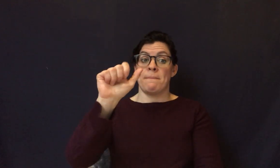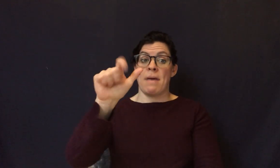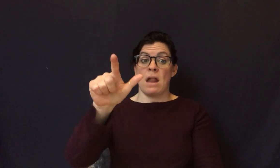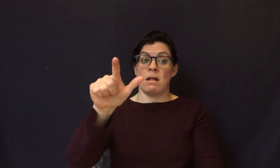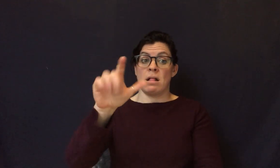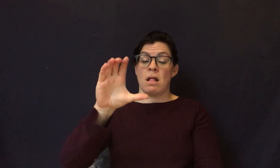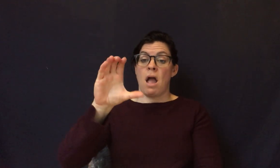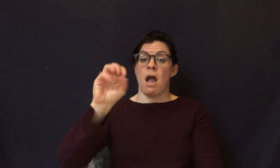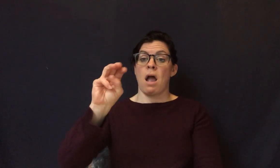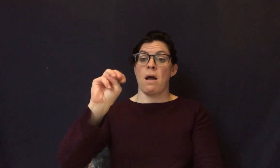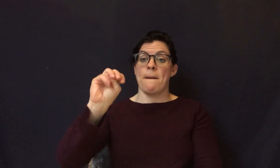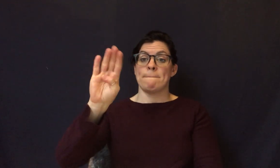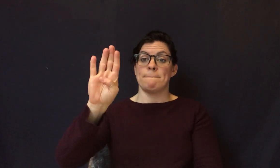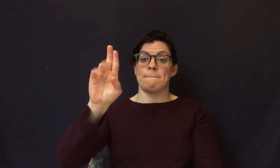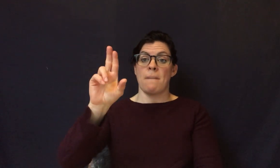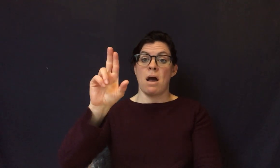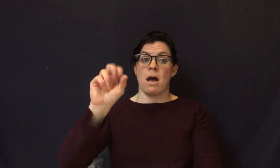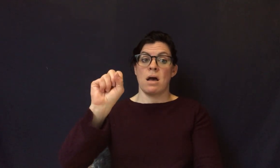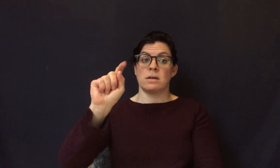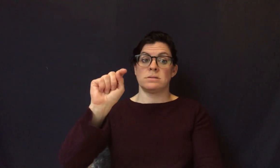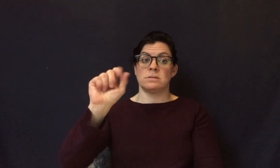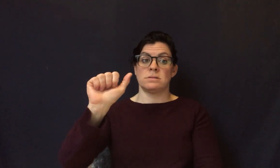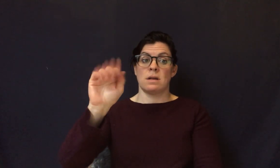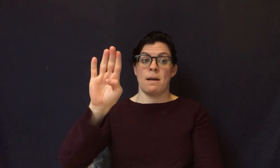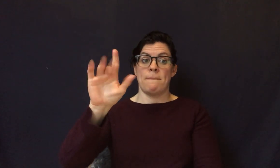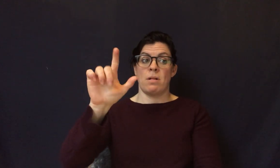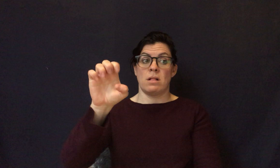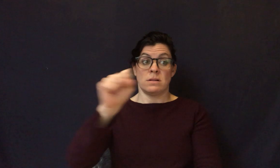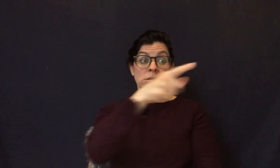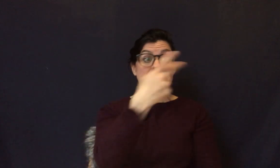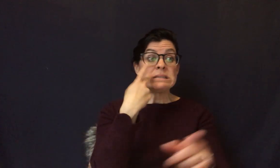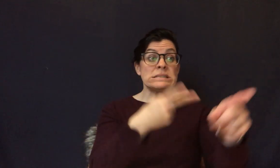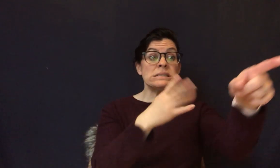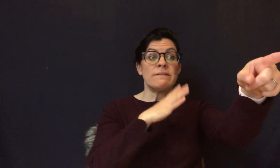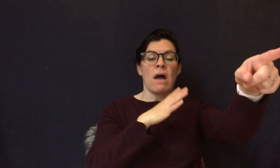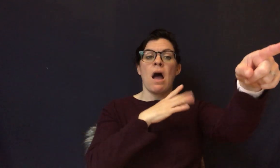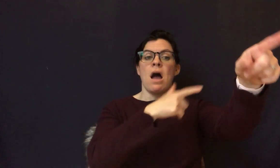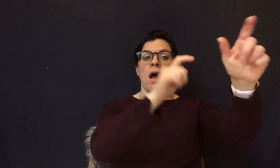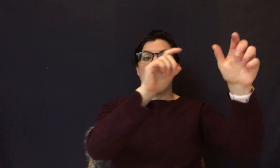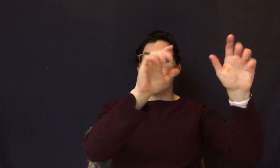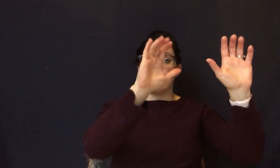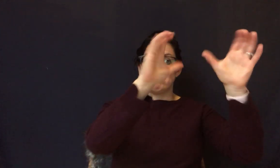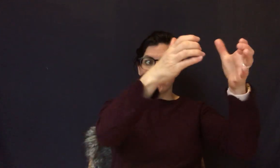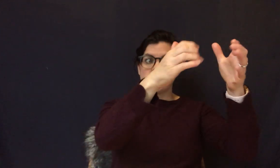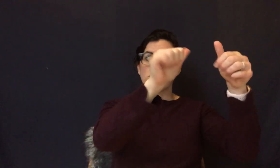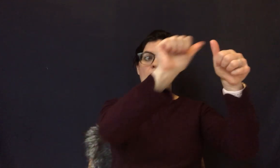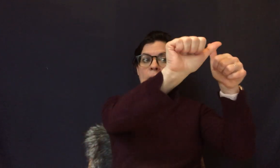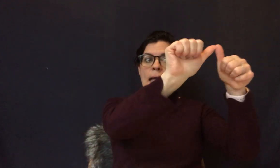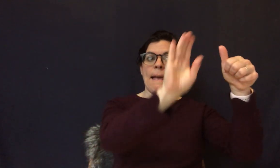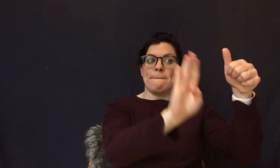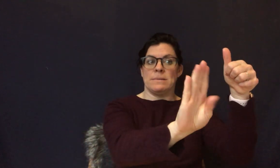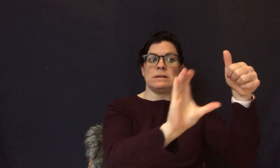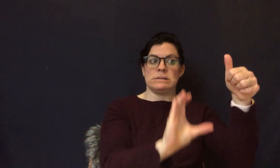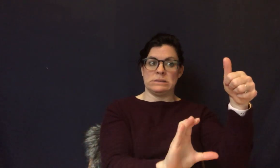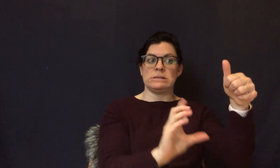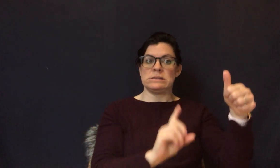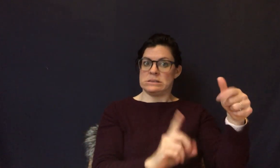the ABCs right here. Look at this. I found this nice page. All right, ABC. See, look. Okay.